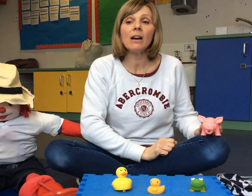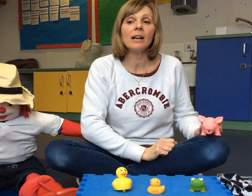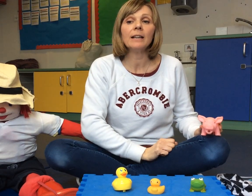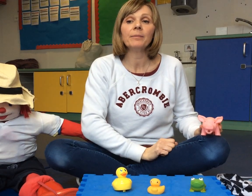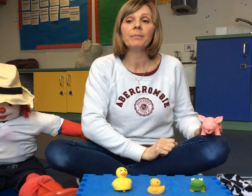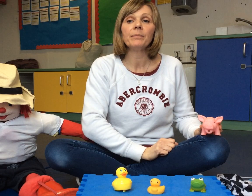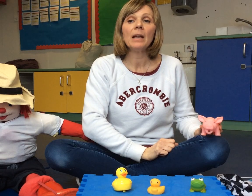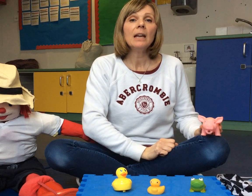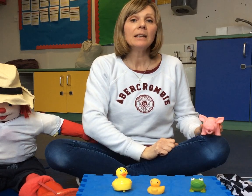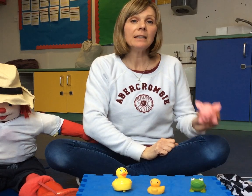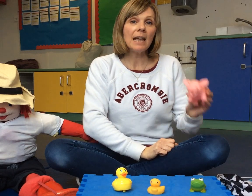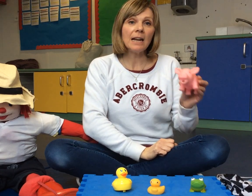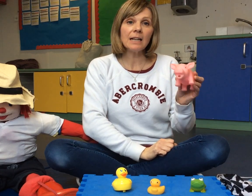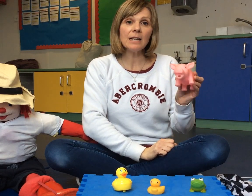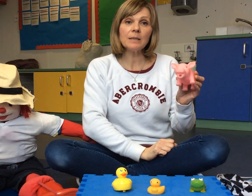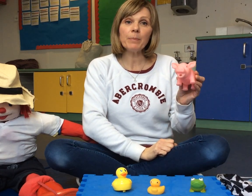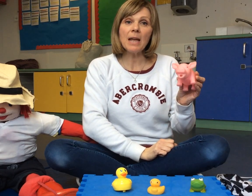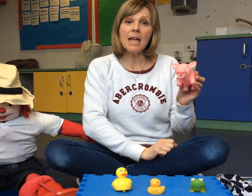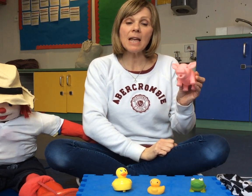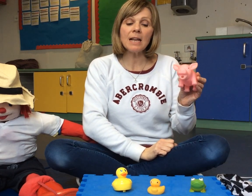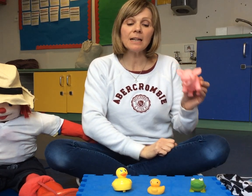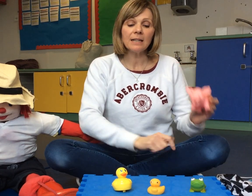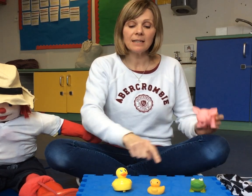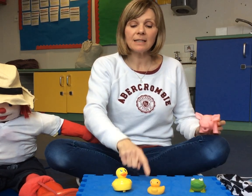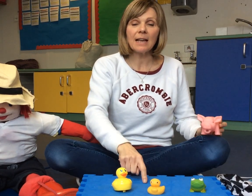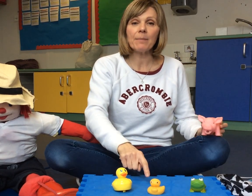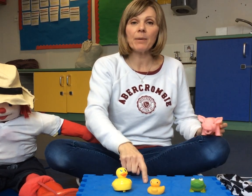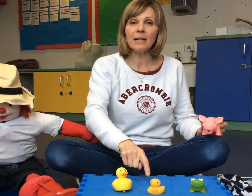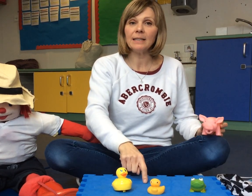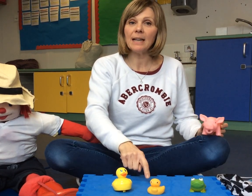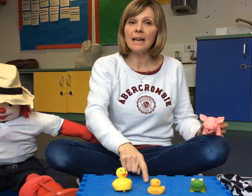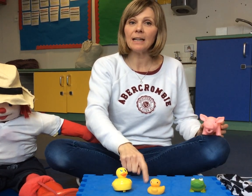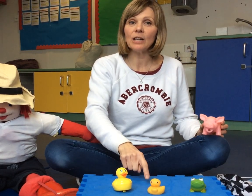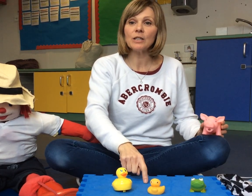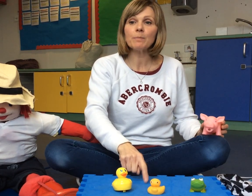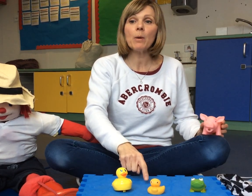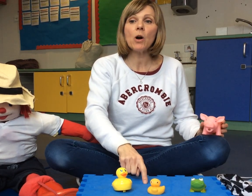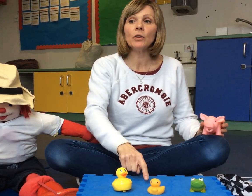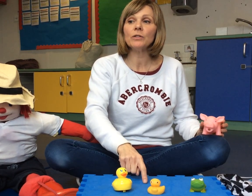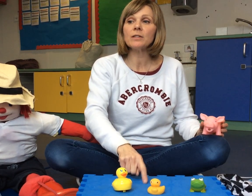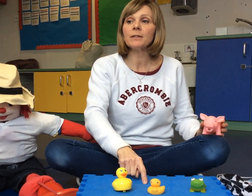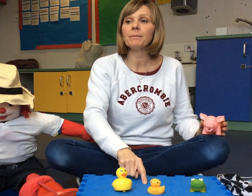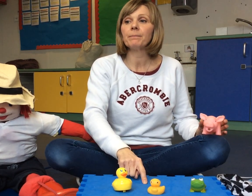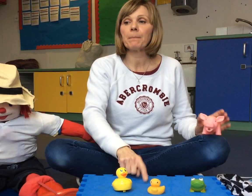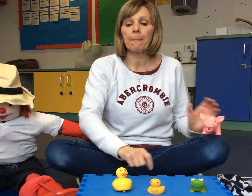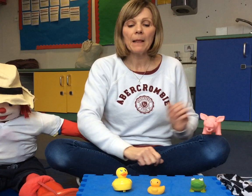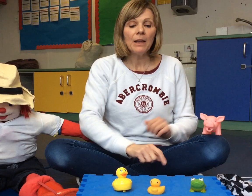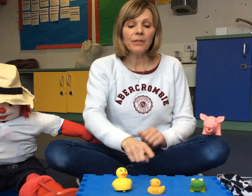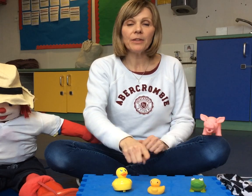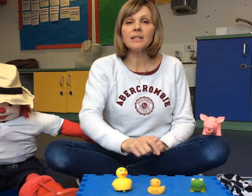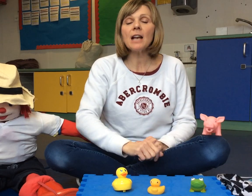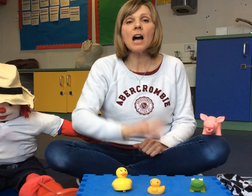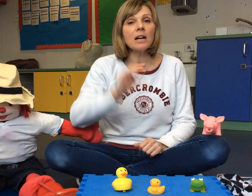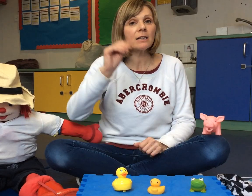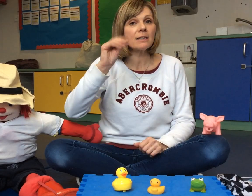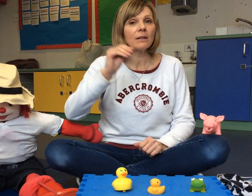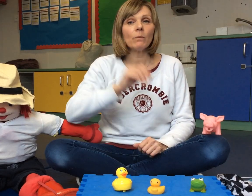sky. Nelligan's pig sat by Nelligan's pond. The ducks